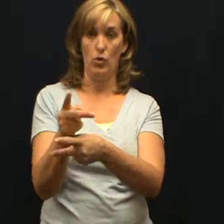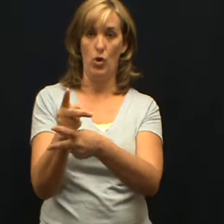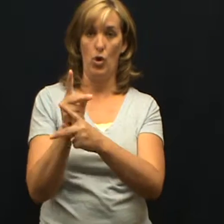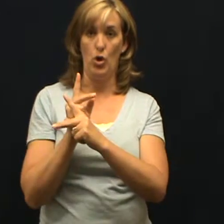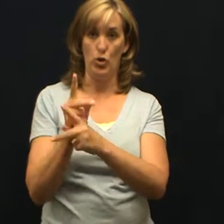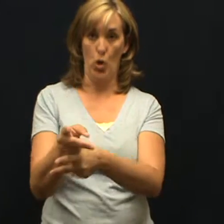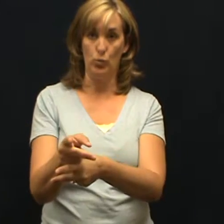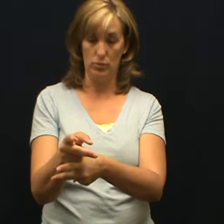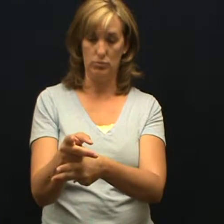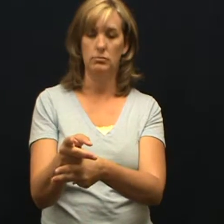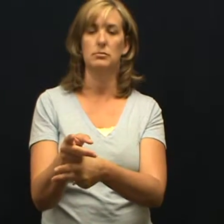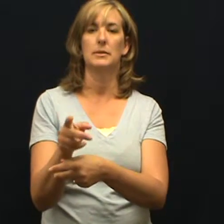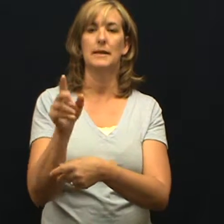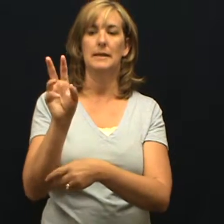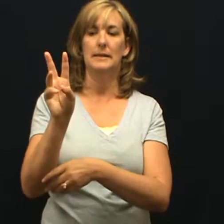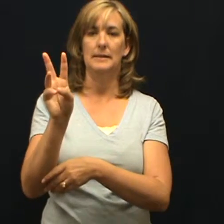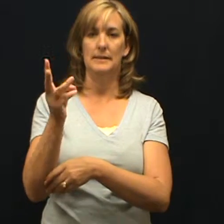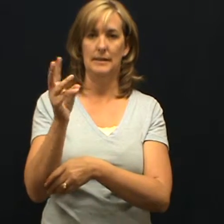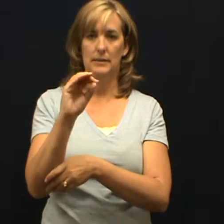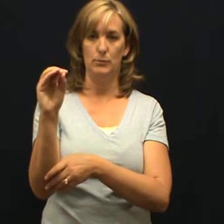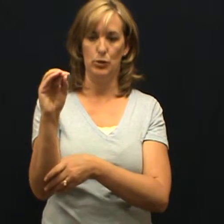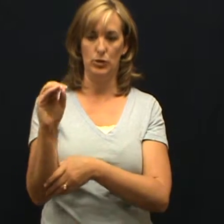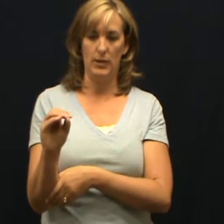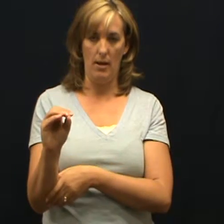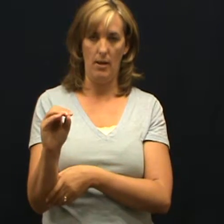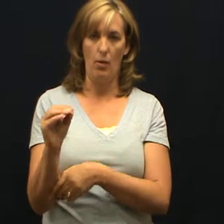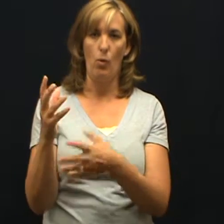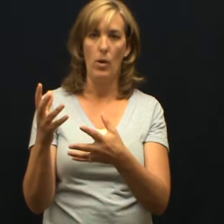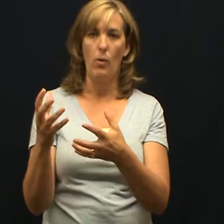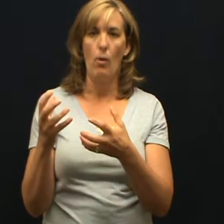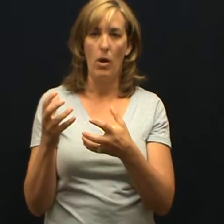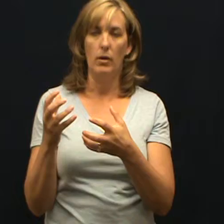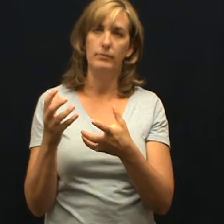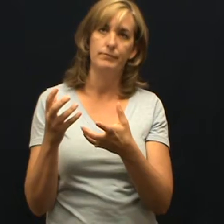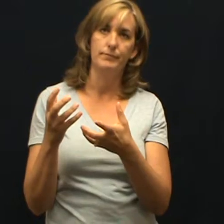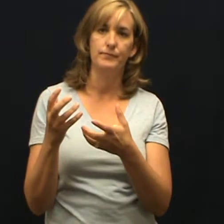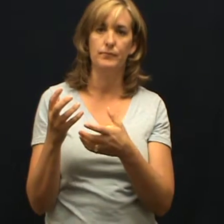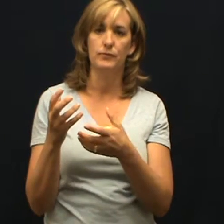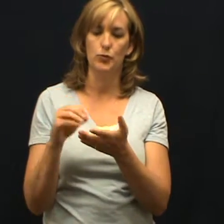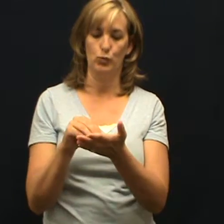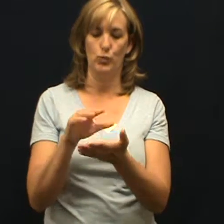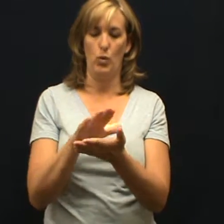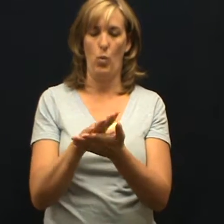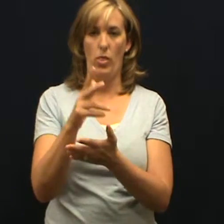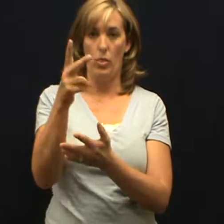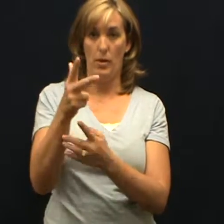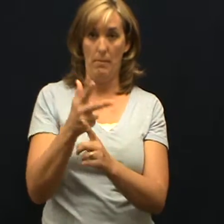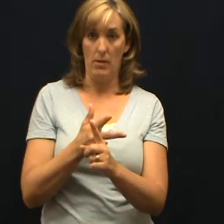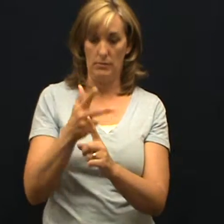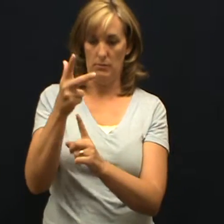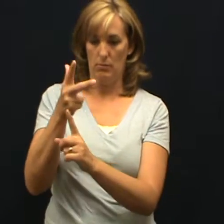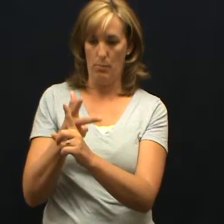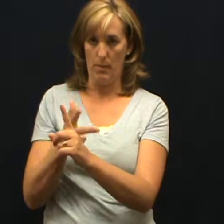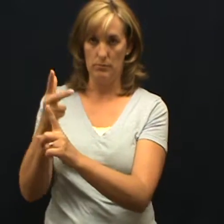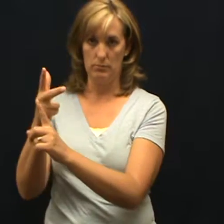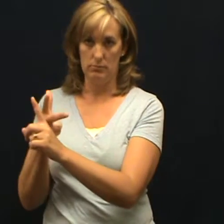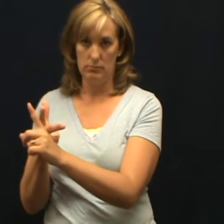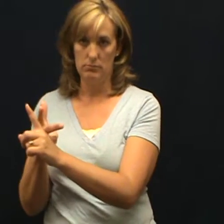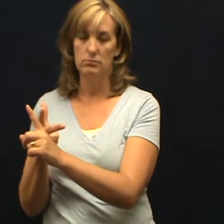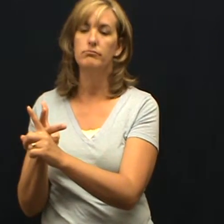6%, and we want to record 3 months we would take that $10,000